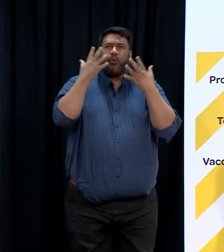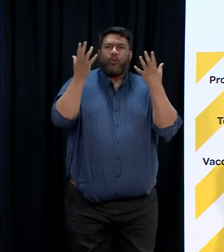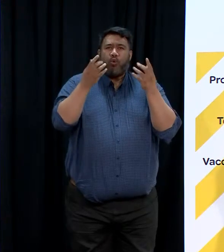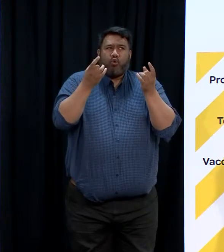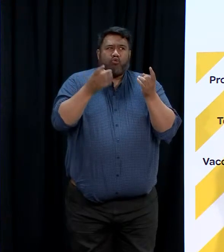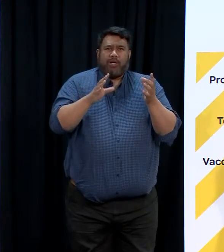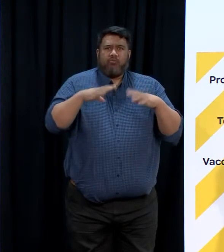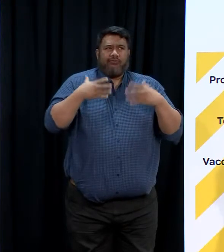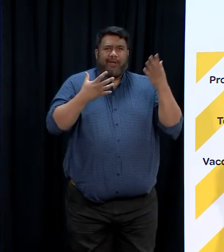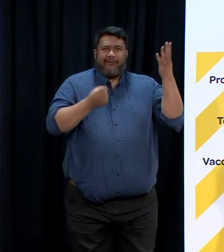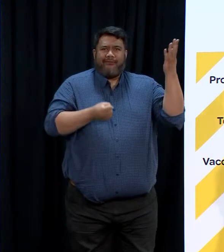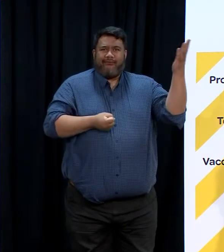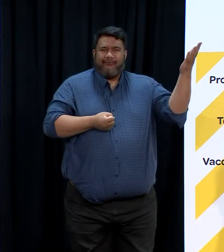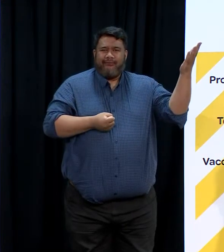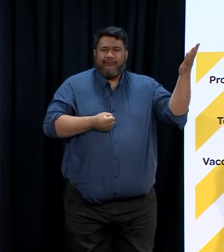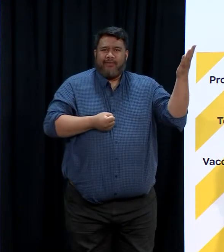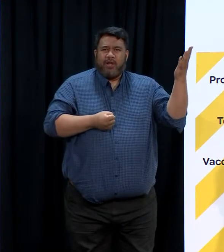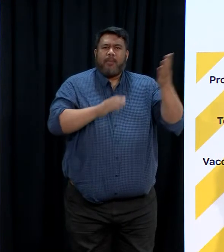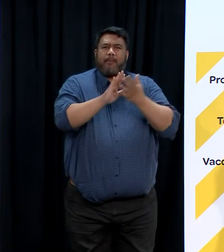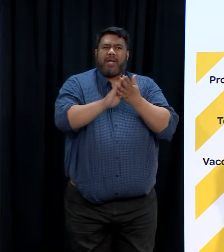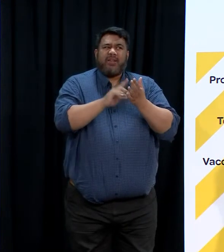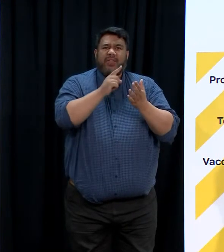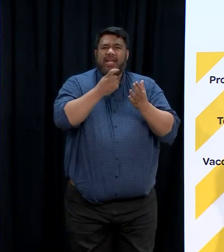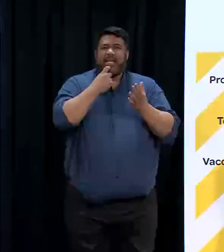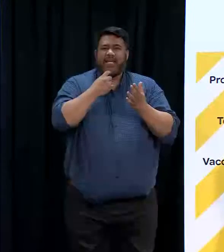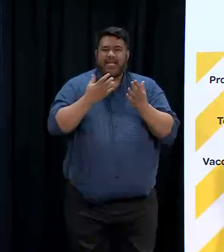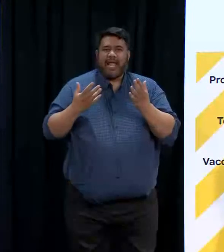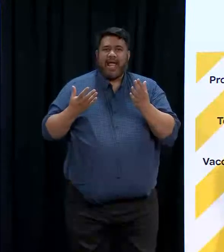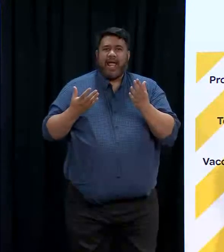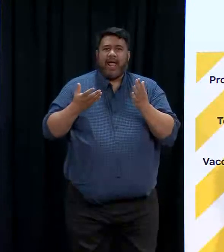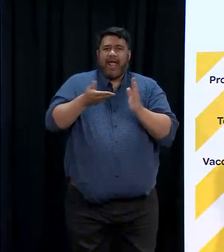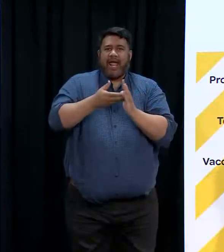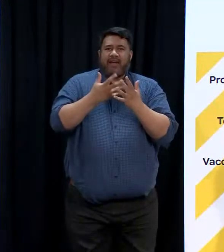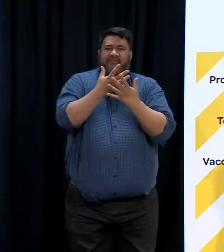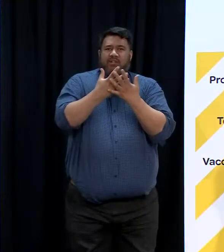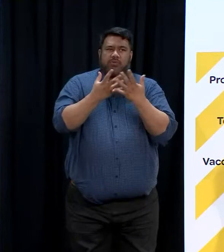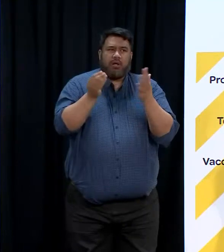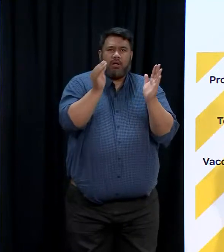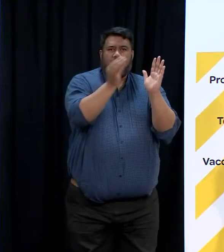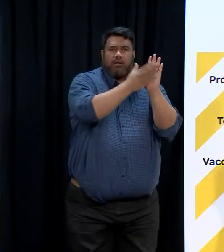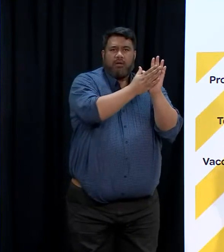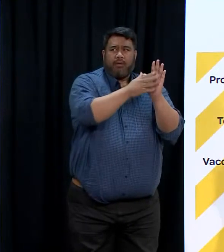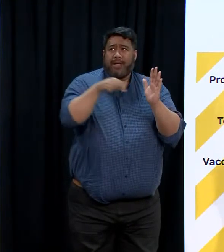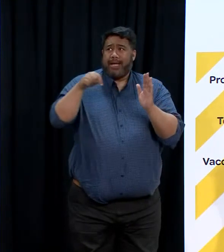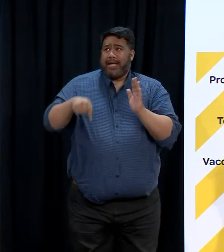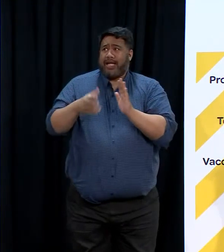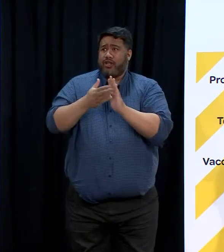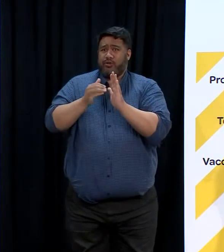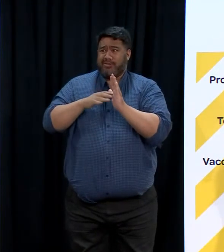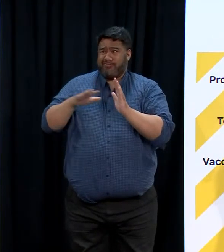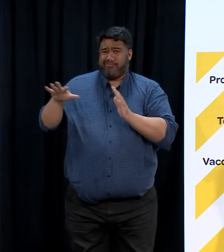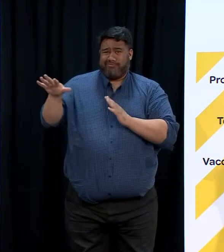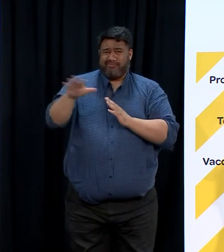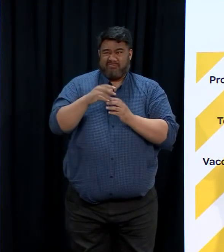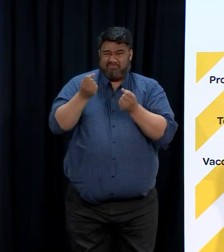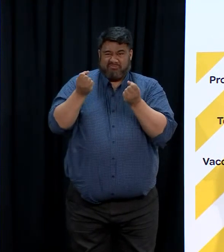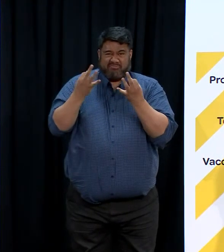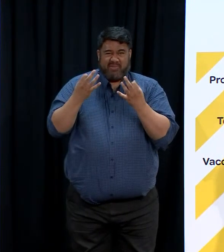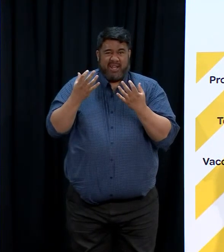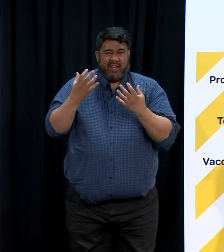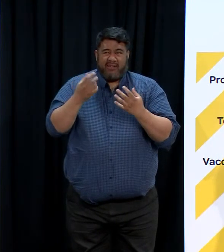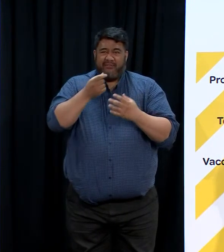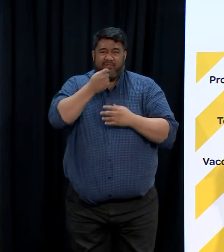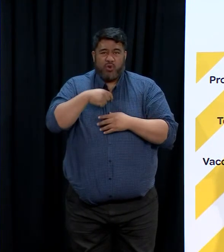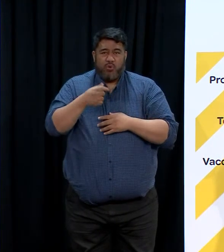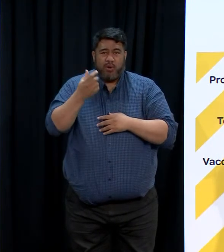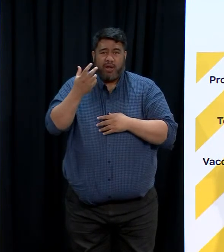they're adding extra filtration units to those air conditioning systems. The New Zealand schools typically are not built with air ventilation systems built